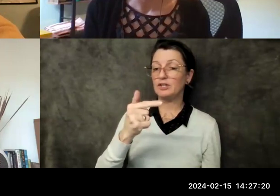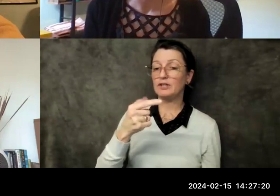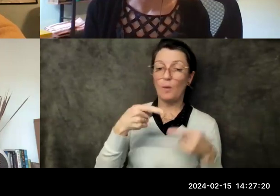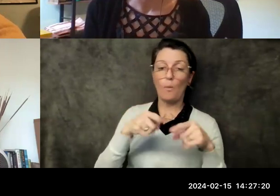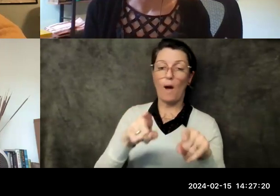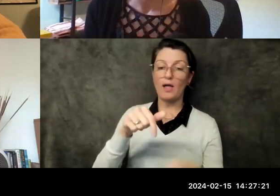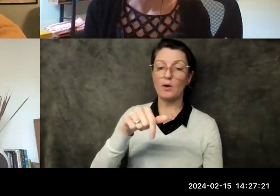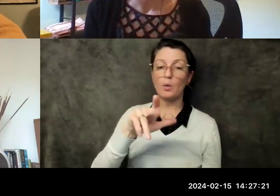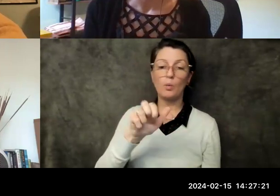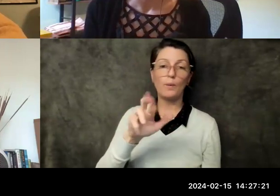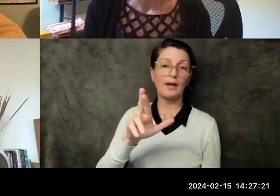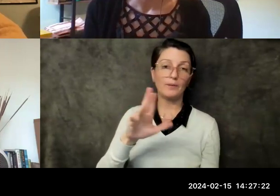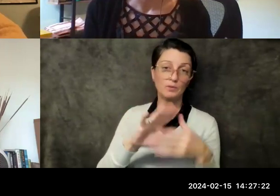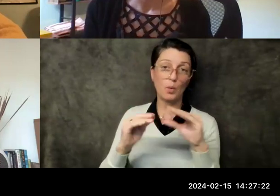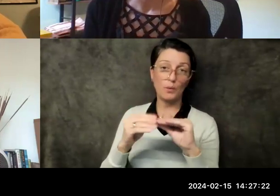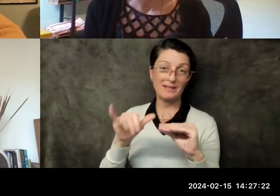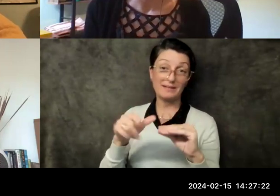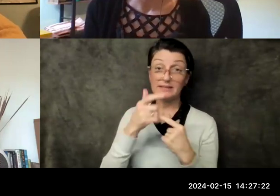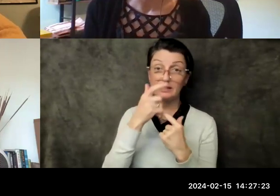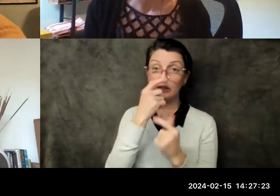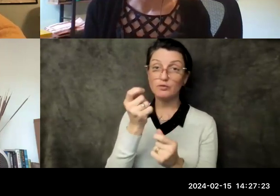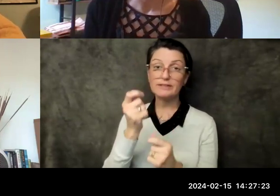are kind of interesting. And then I've